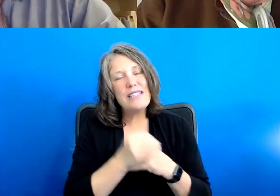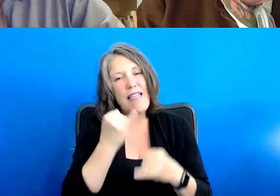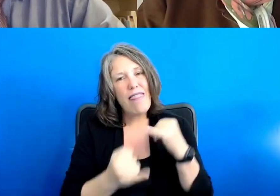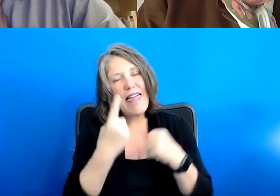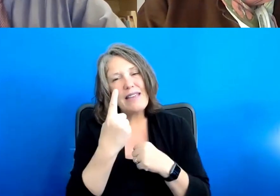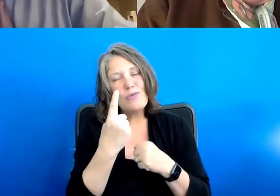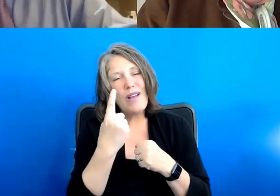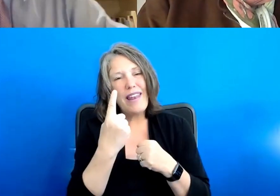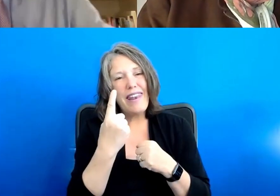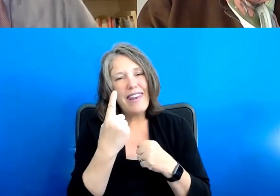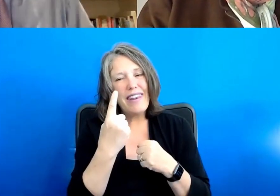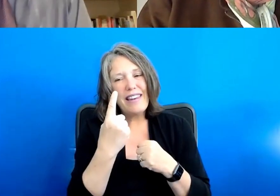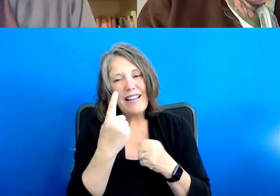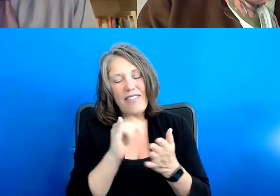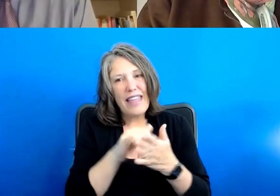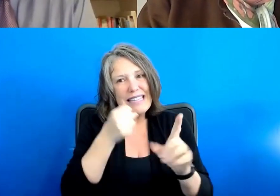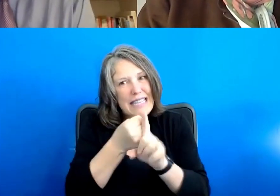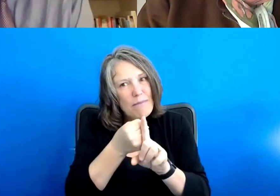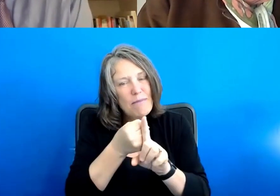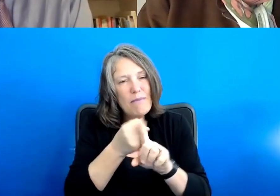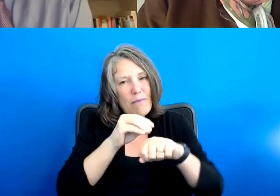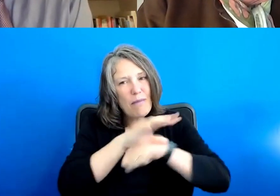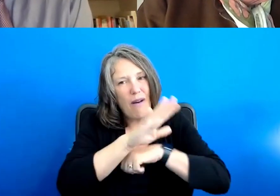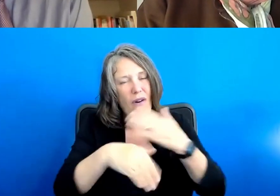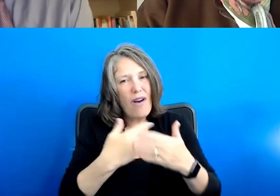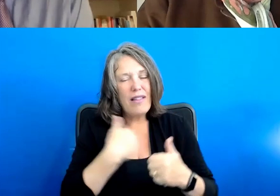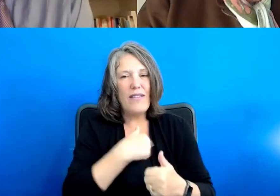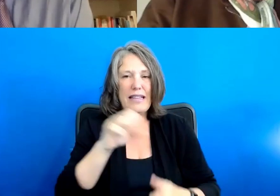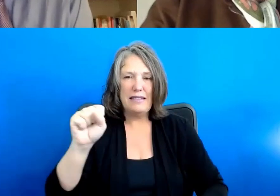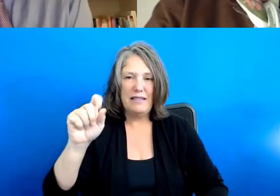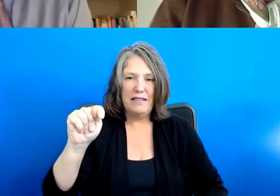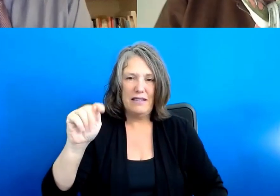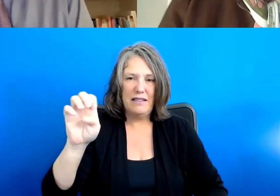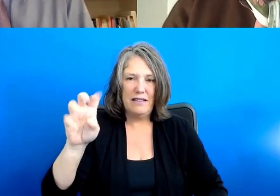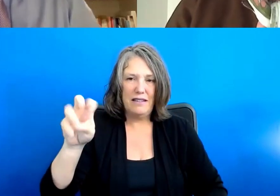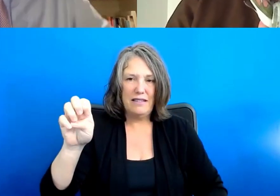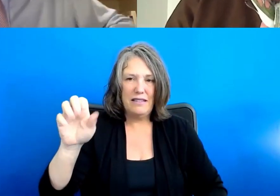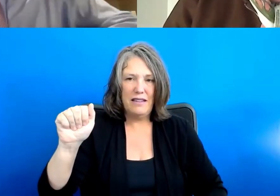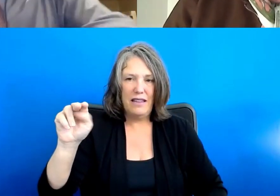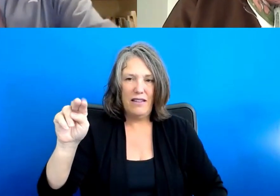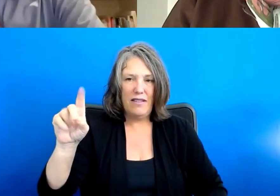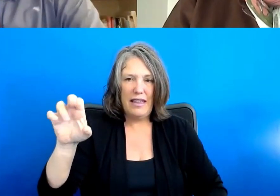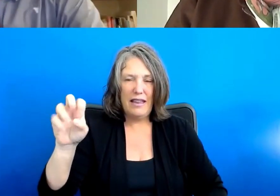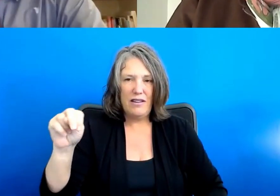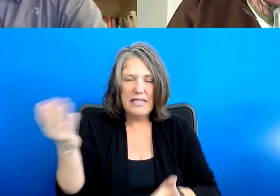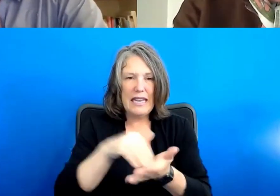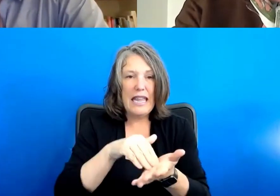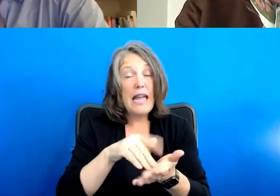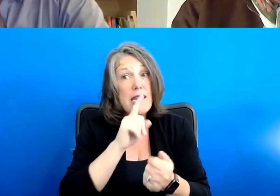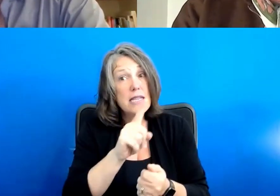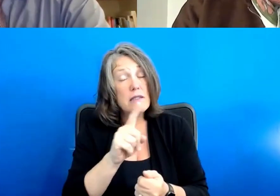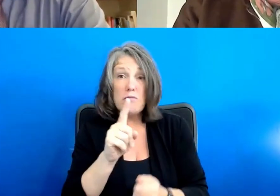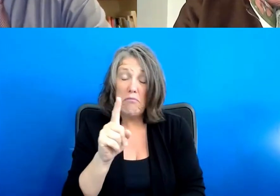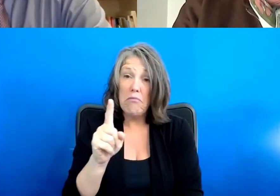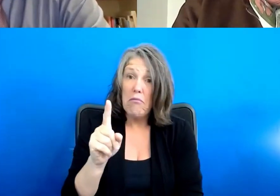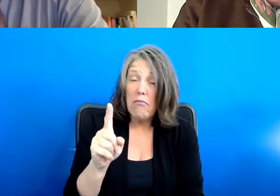that, is impacting all of us, this is from Steve Anderson again, is just the reality of living with COVID. Like you said, we